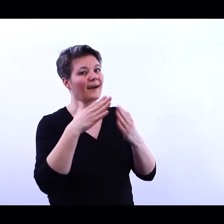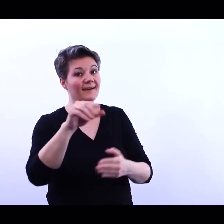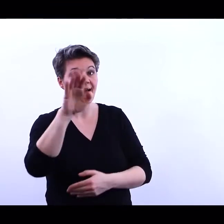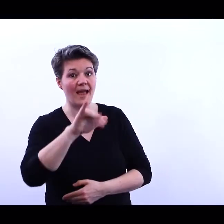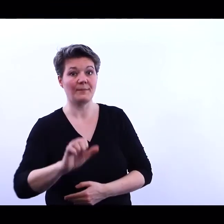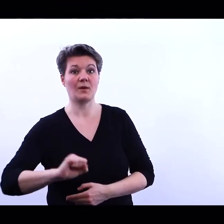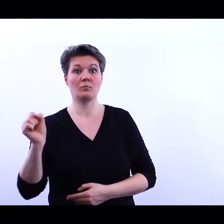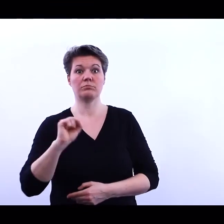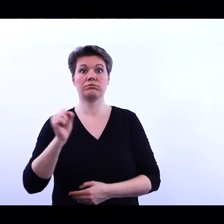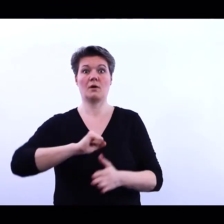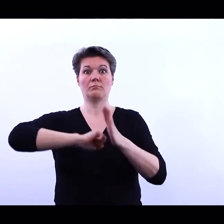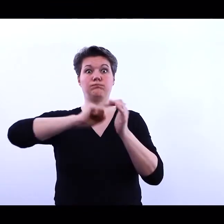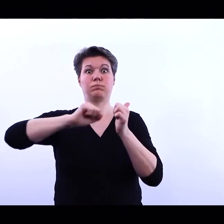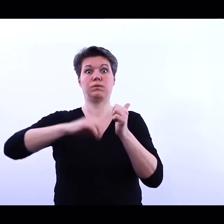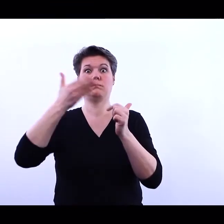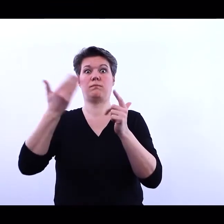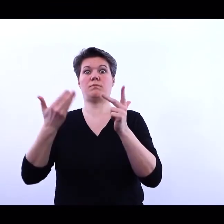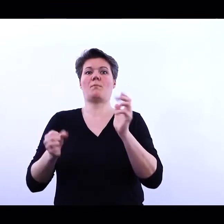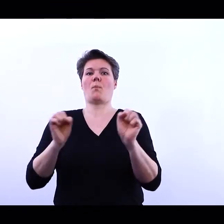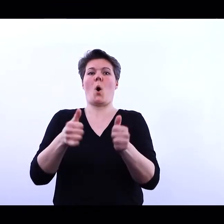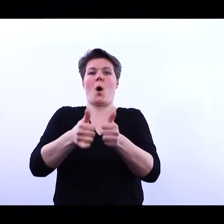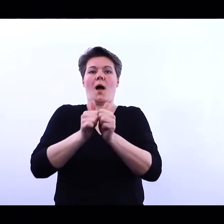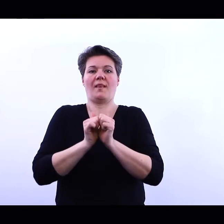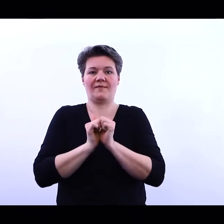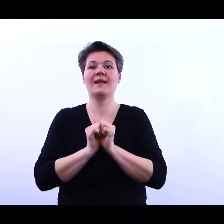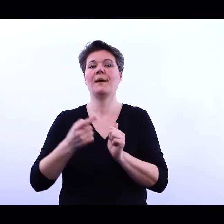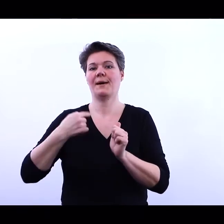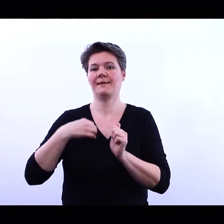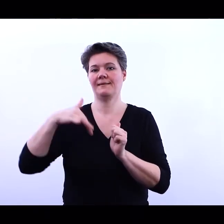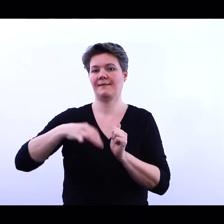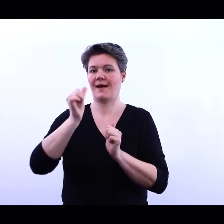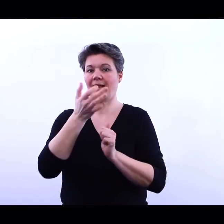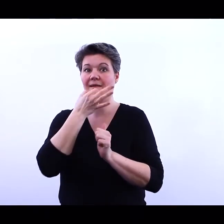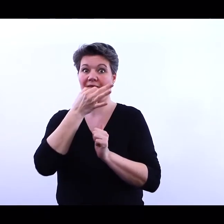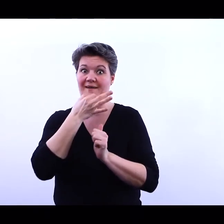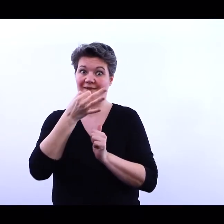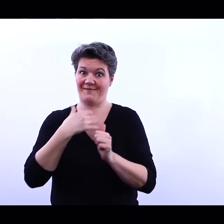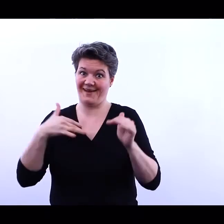Very quick, but very helpful, I think, but I still have some questions left. So